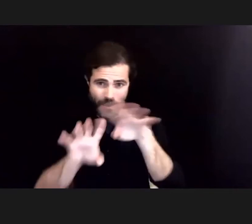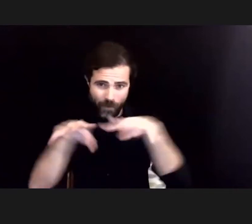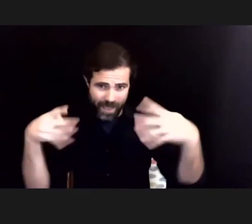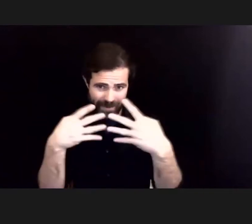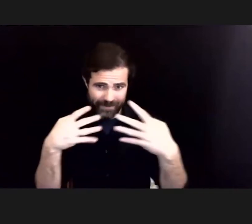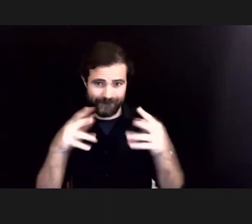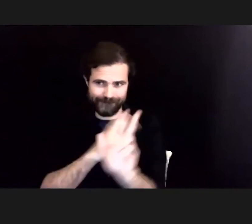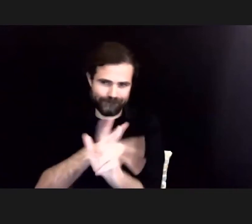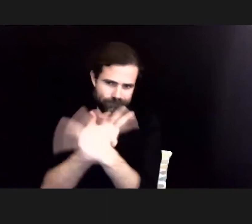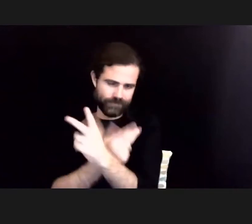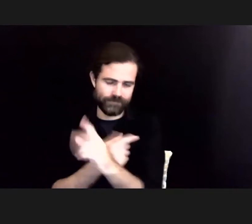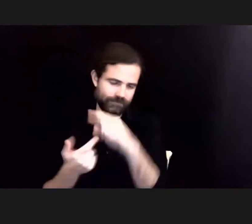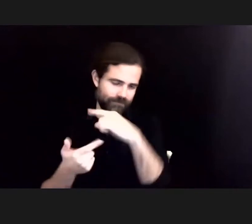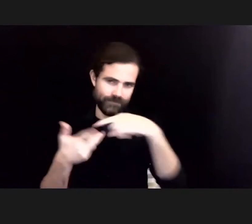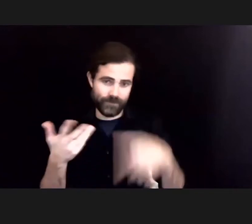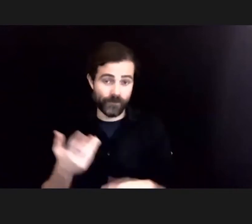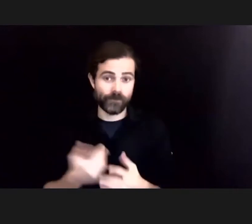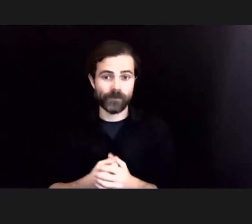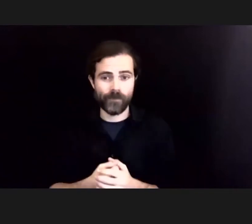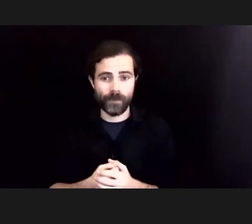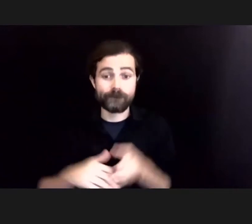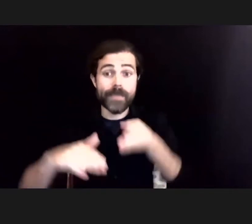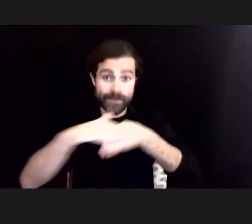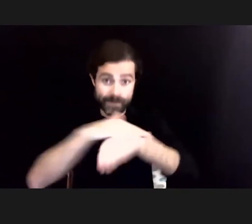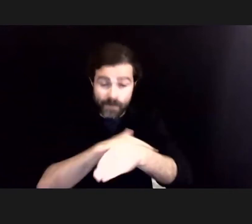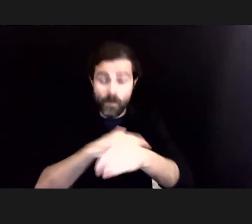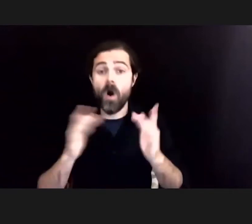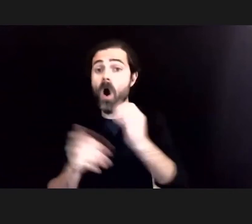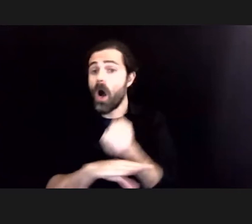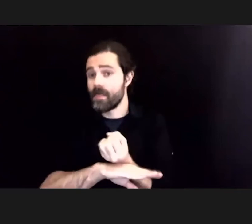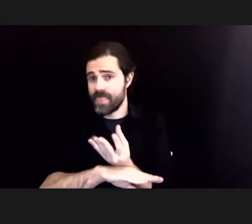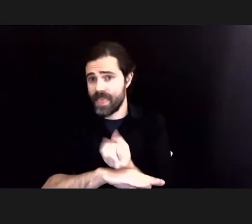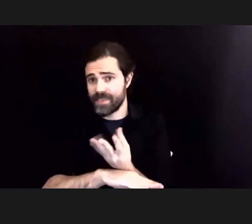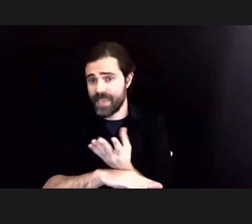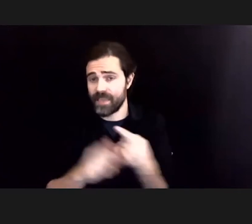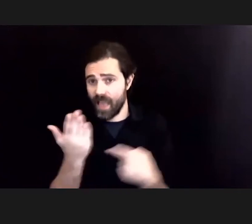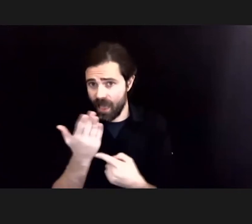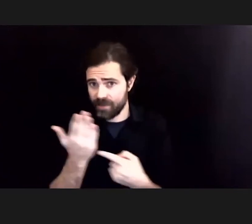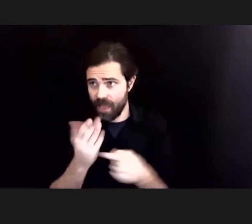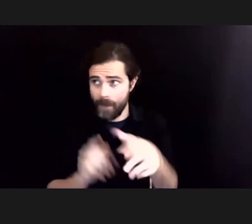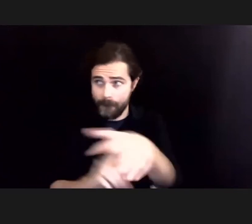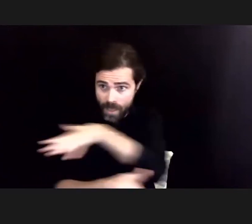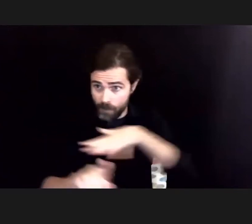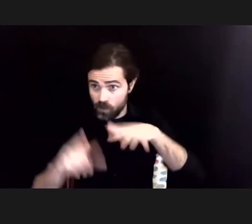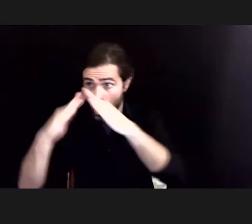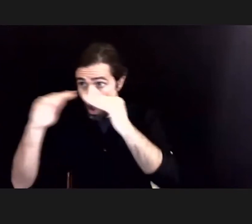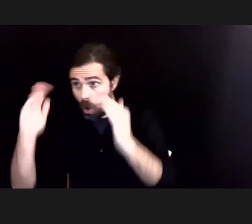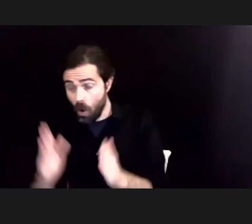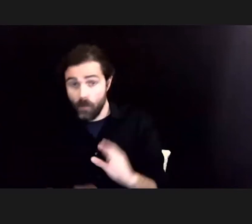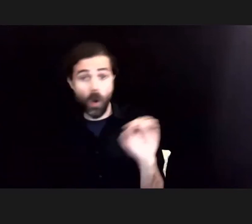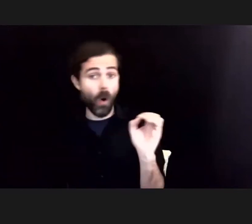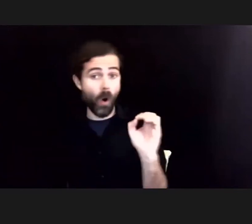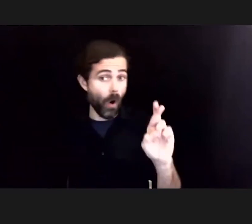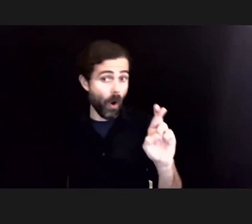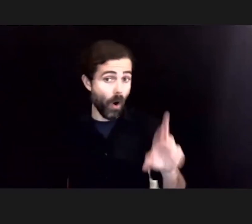also need accessible digital environments, whether at home or in the classroom. So